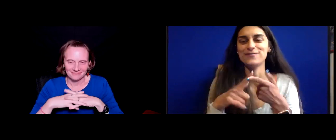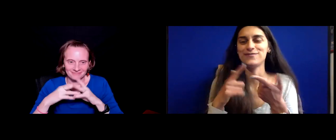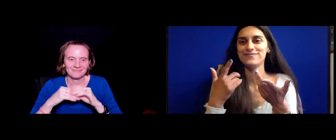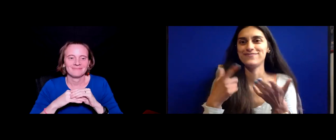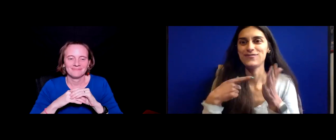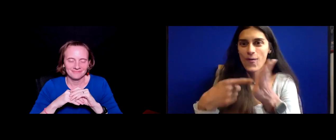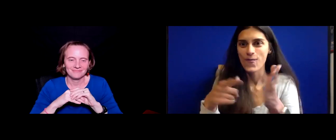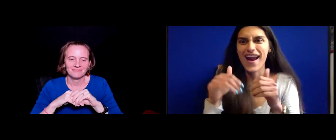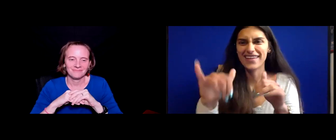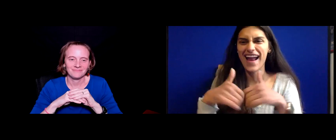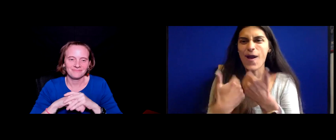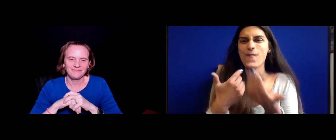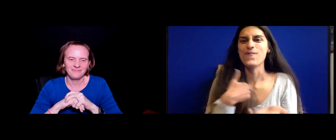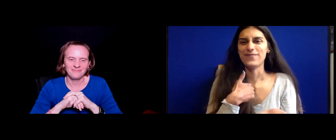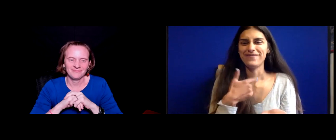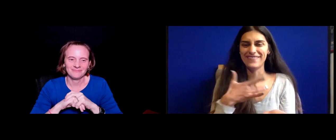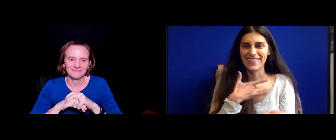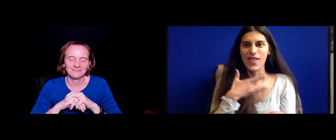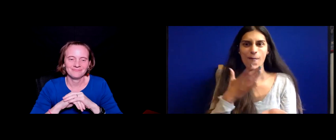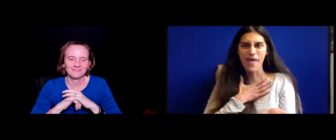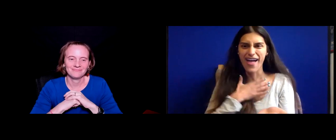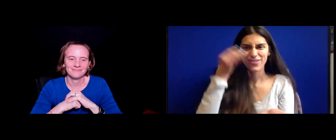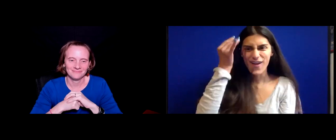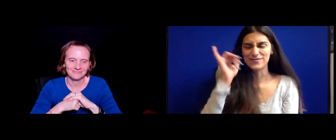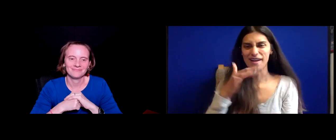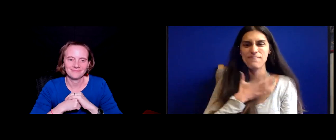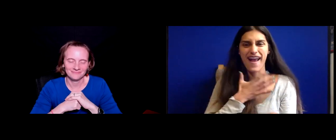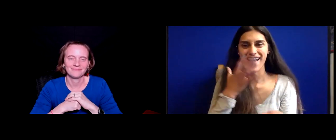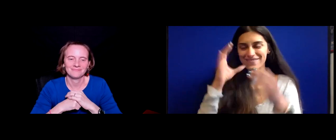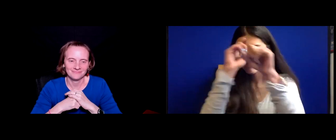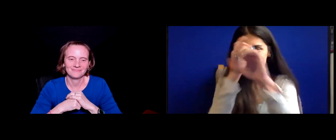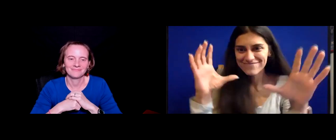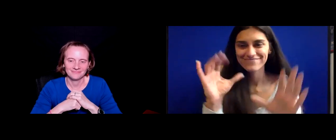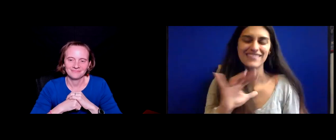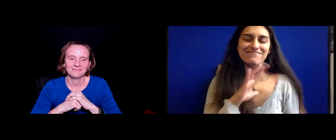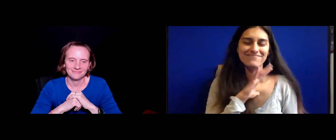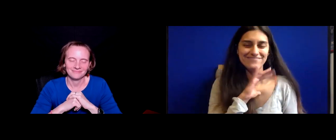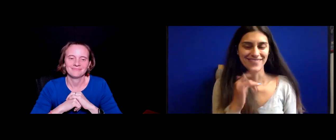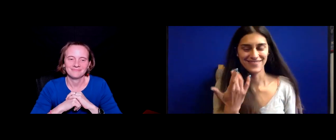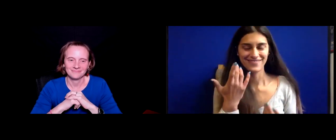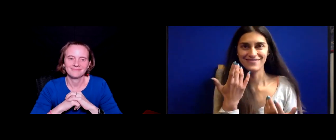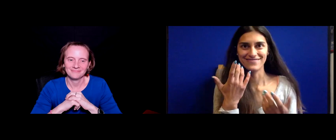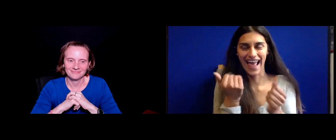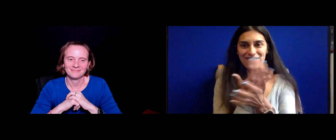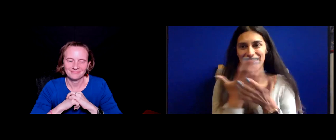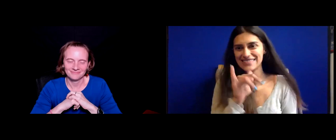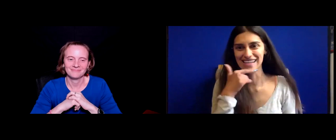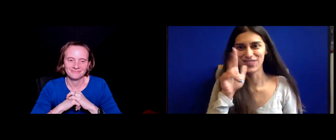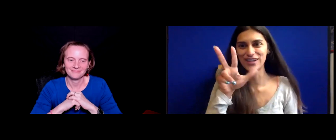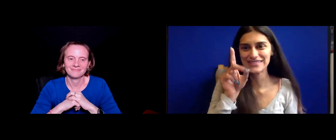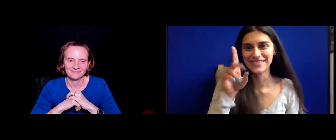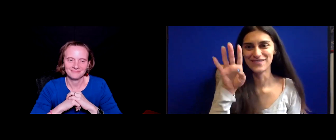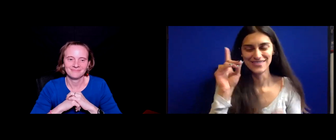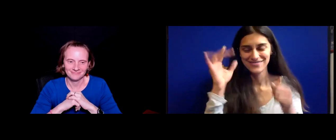our expression, our way of communicating just shows how we feel and expresses our thoughts and our